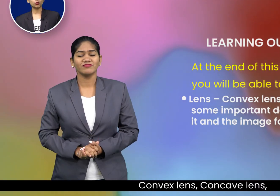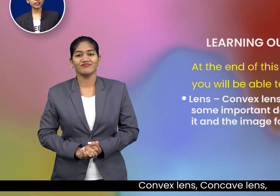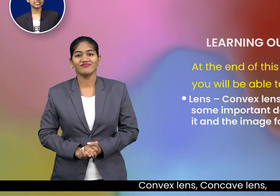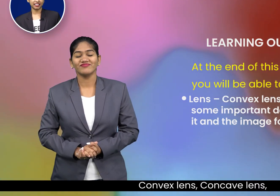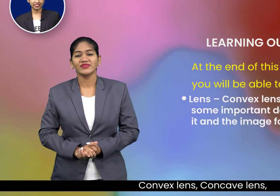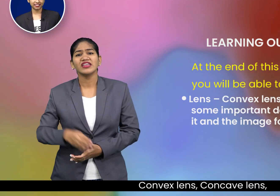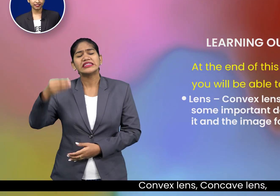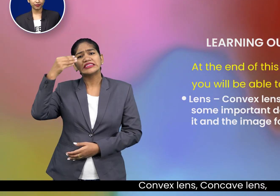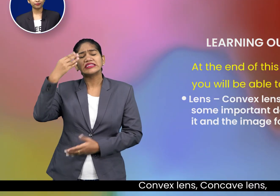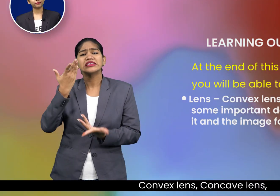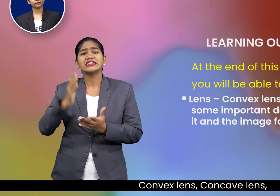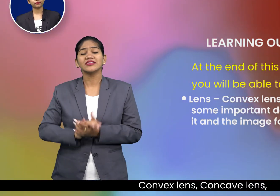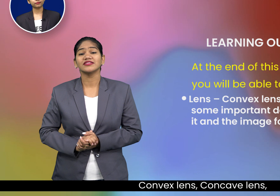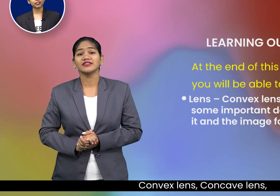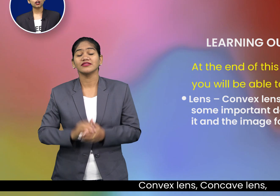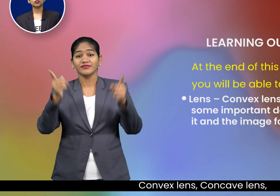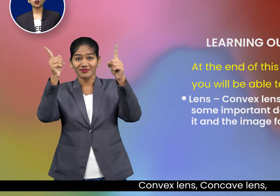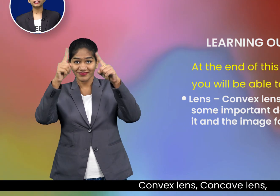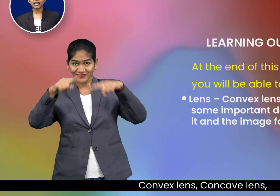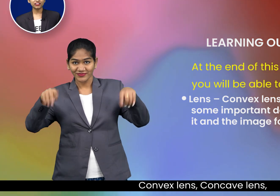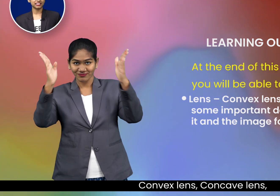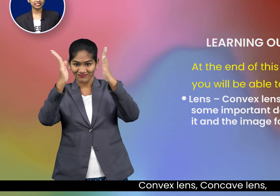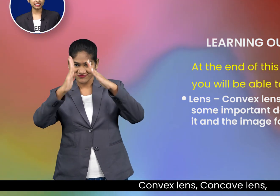convex lens, concave lens,